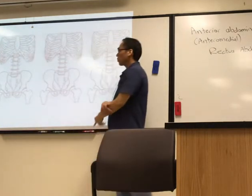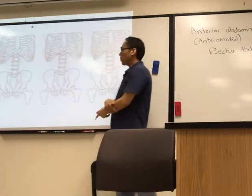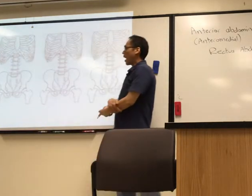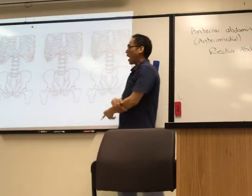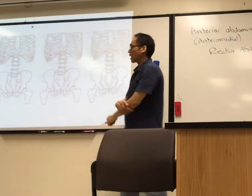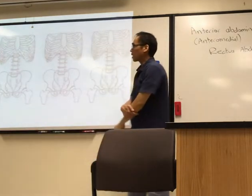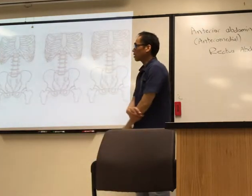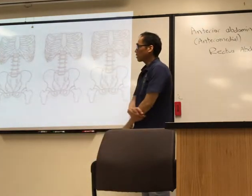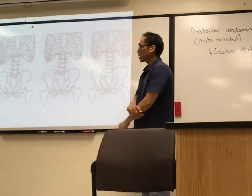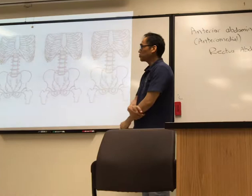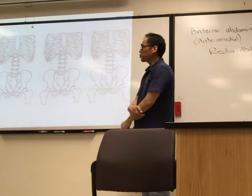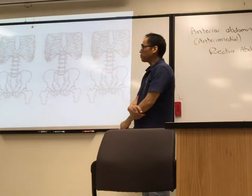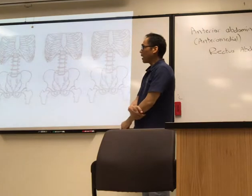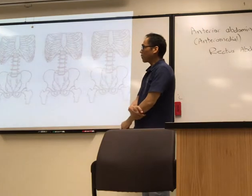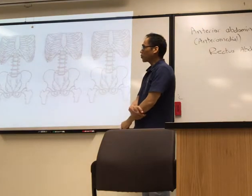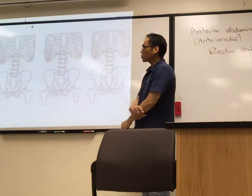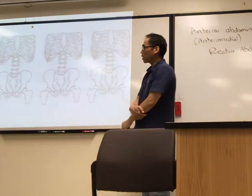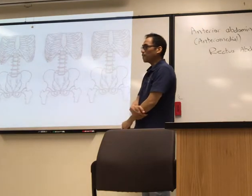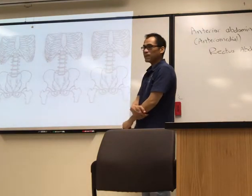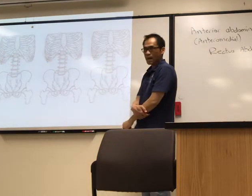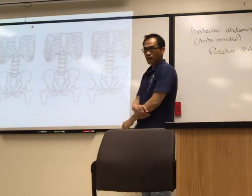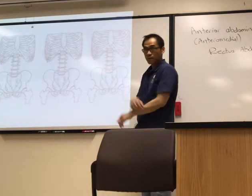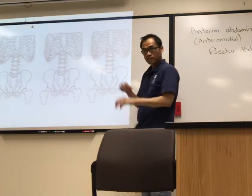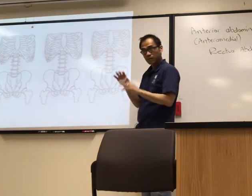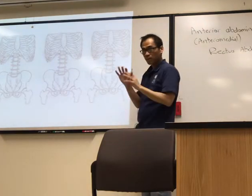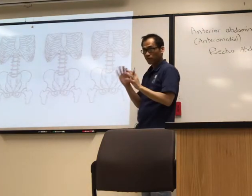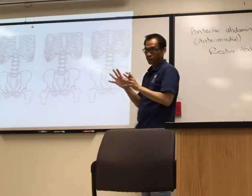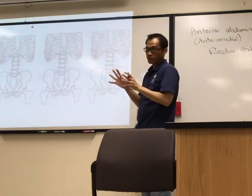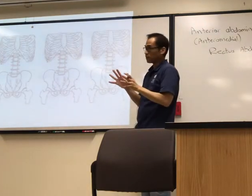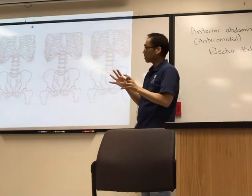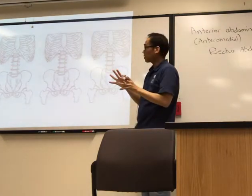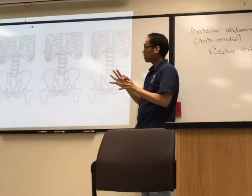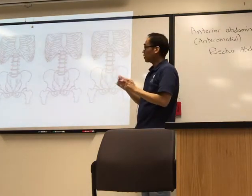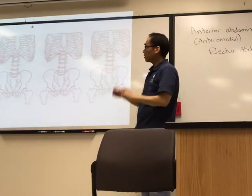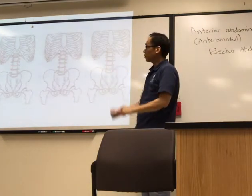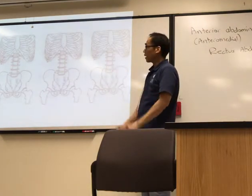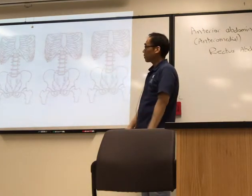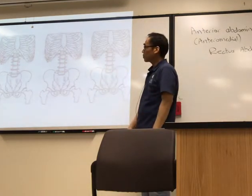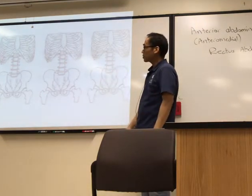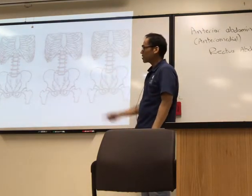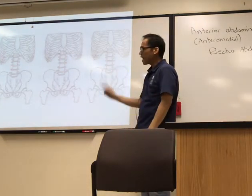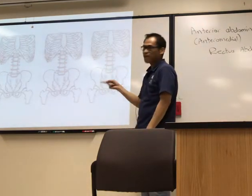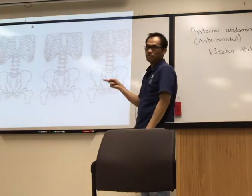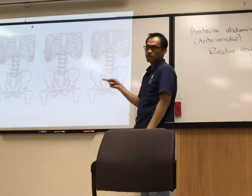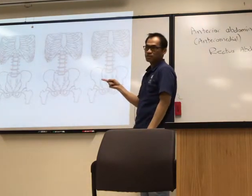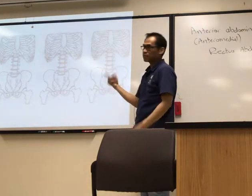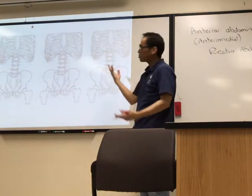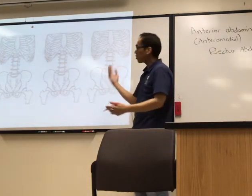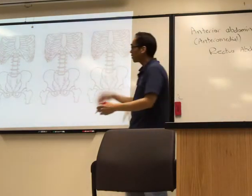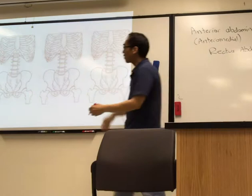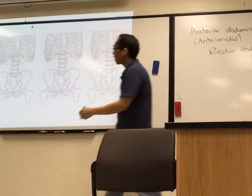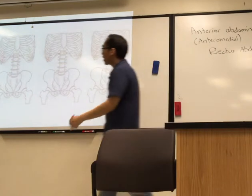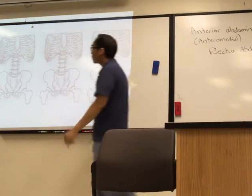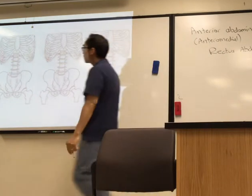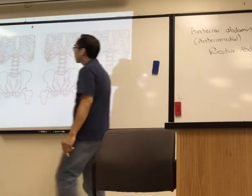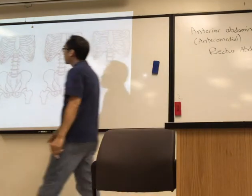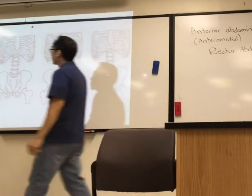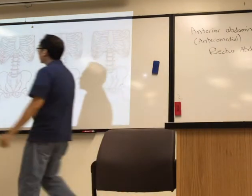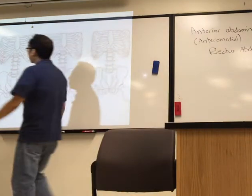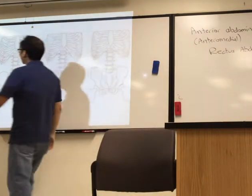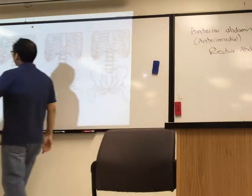is a little pack. And I drew the fibers up and down because they run vertically. Okay, so that's half of it. So let's draw the other